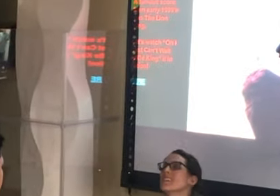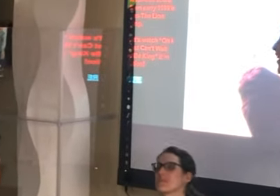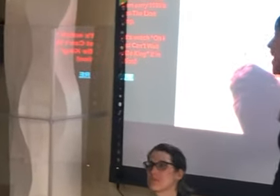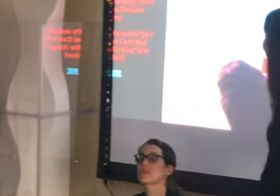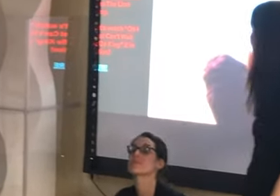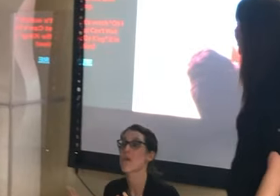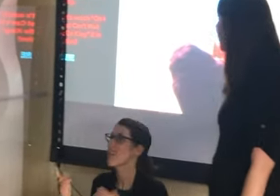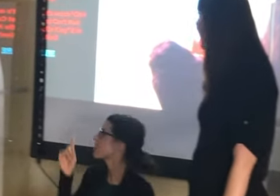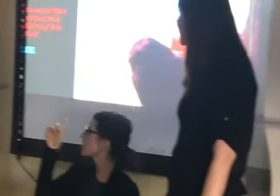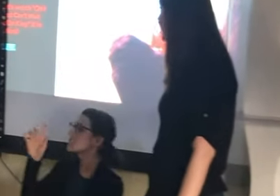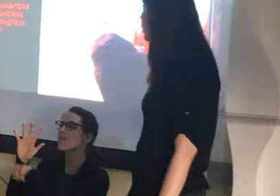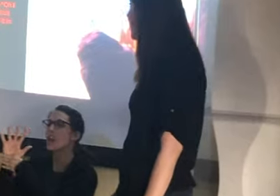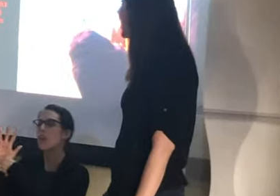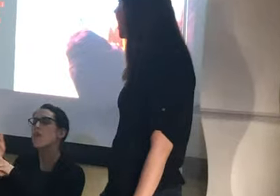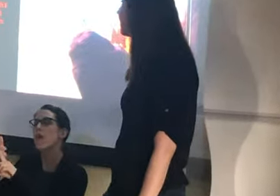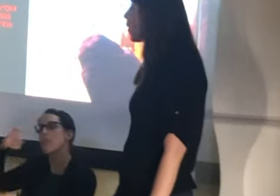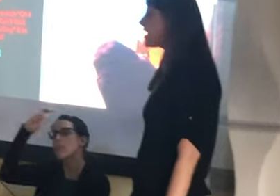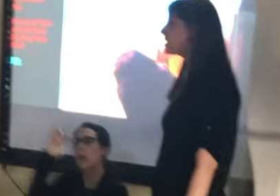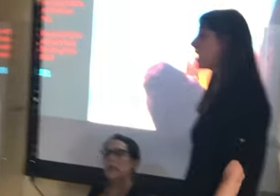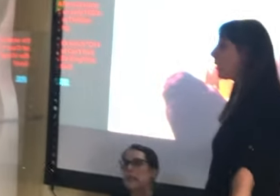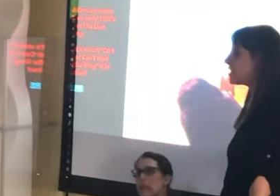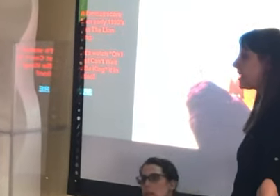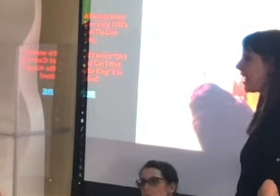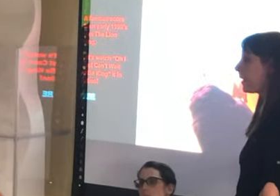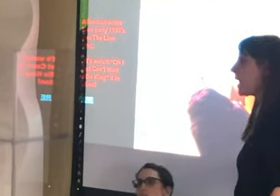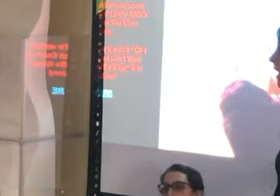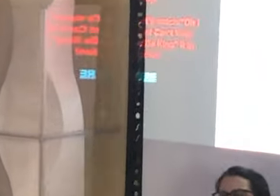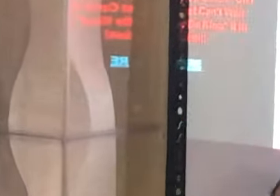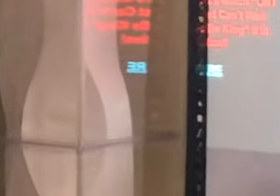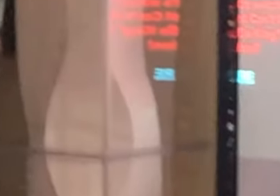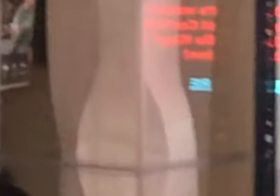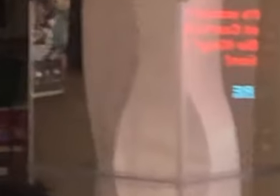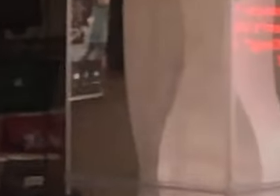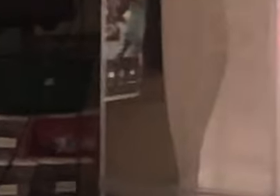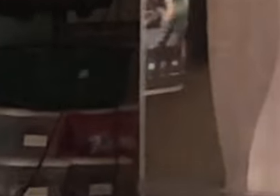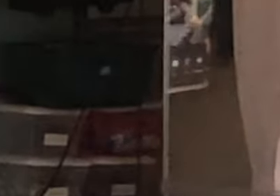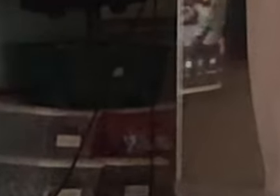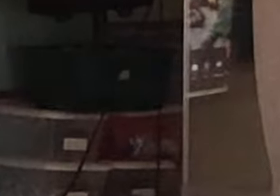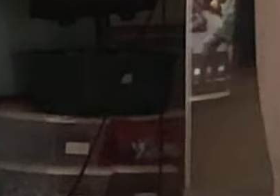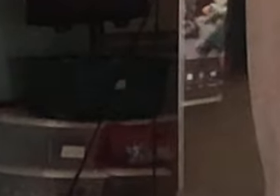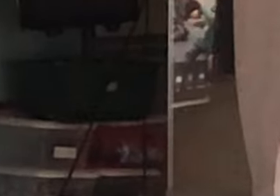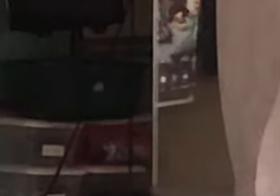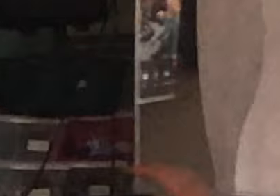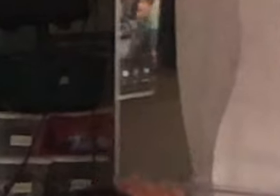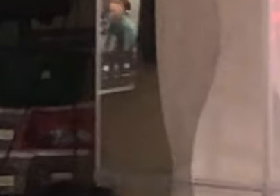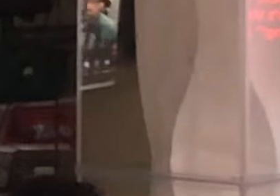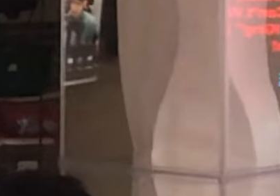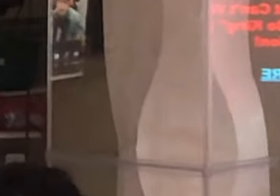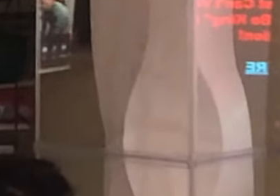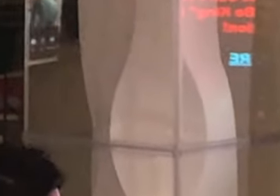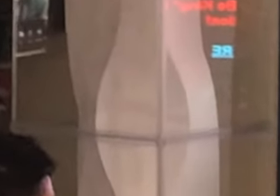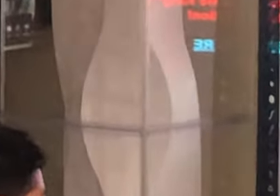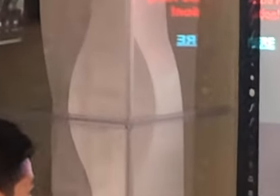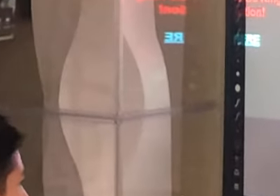I know. We're going to watch a little bit of Oh, I Just Can't Wait to Be King, but I need you guys to pay really close attention because we're going to,